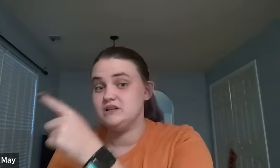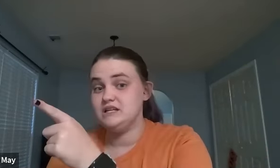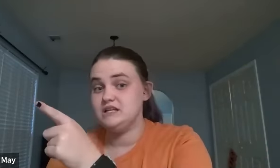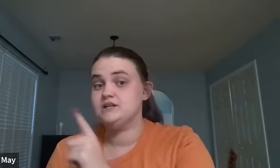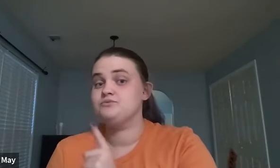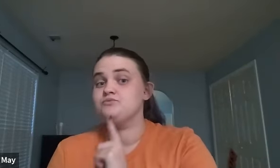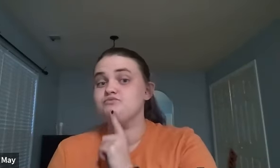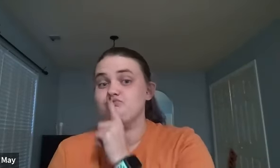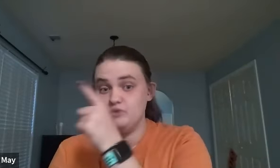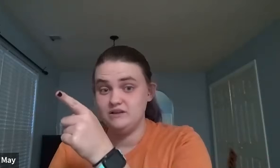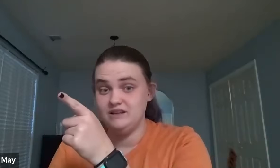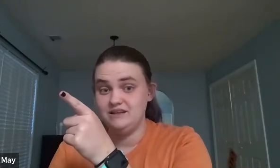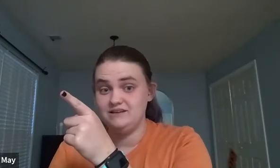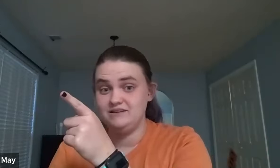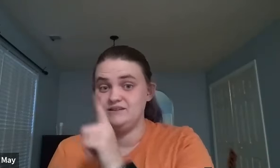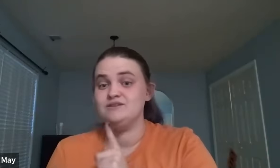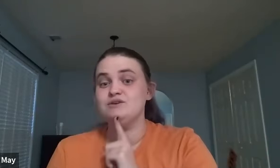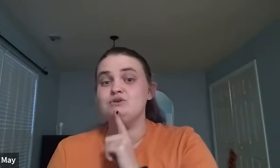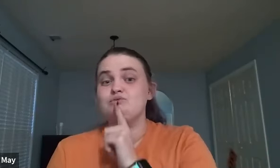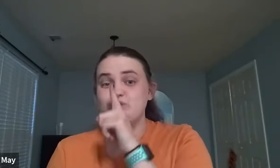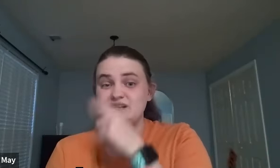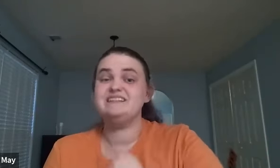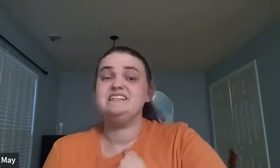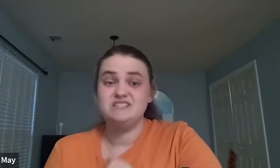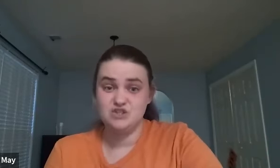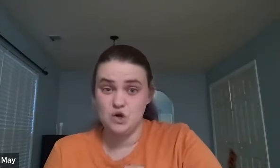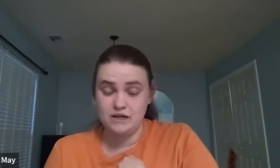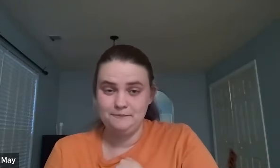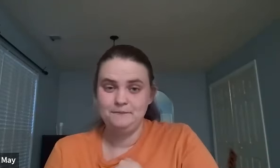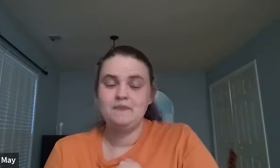really, really, really sorry.